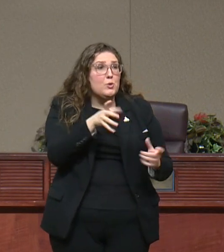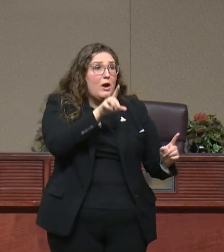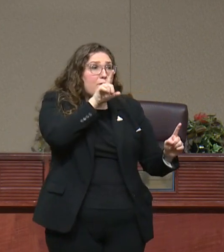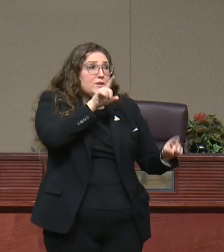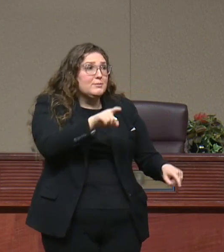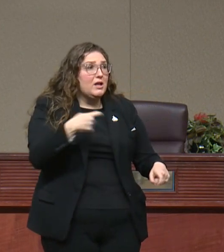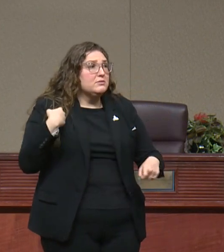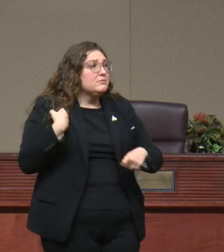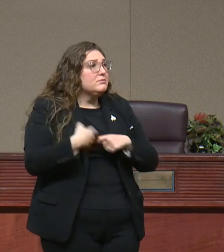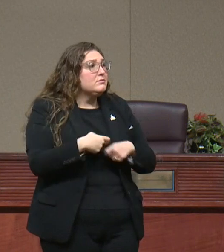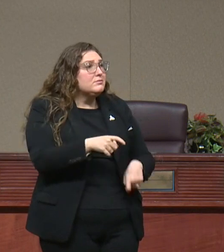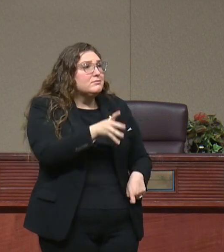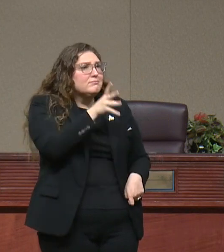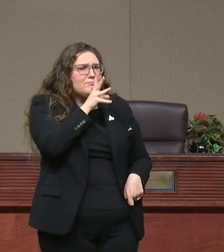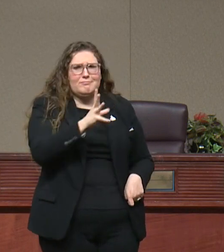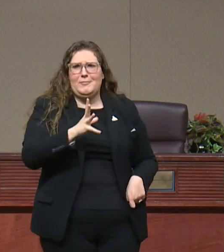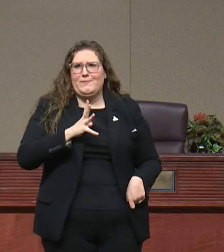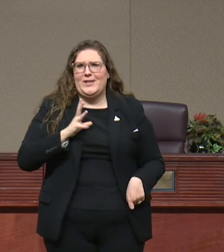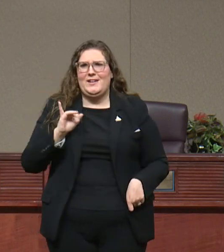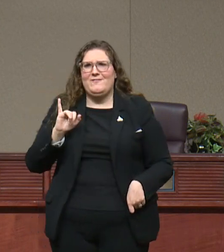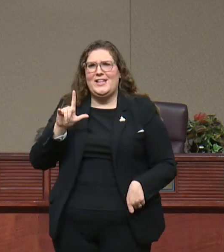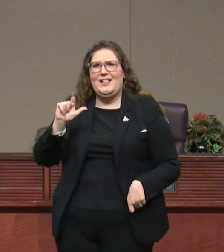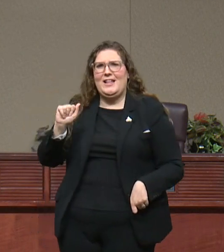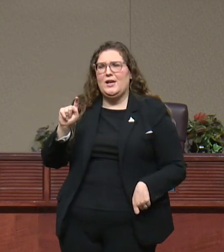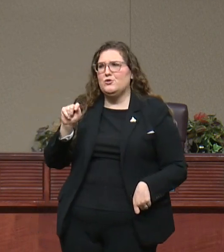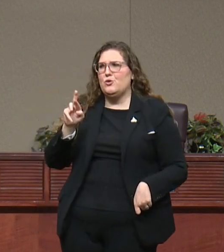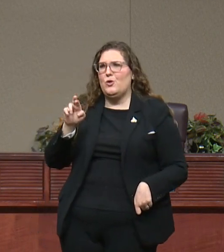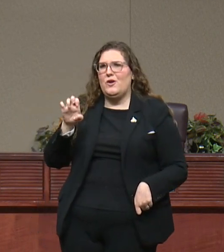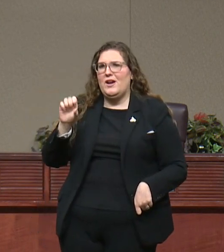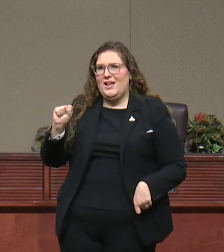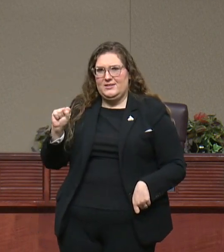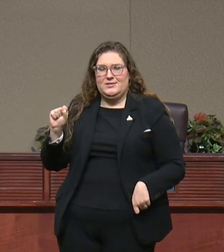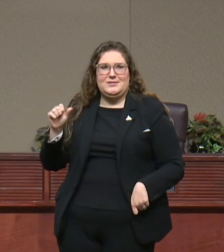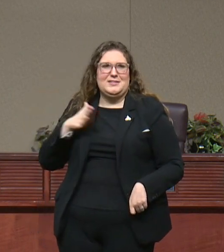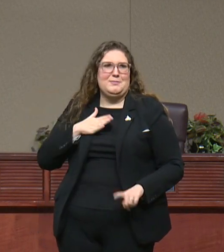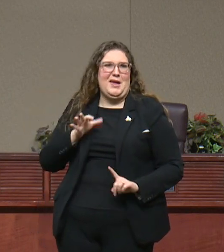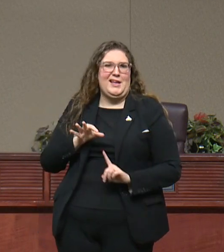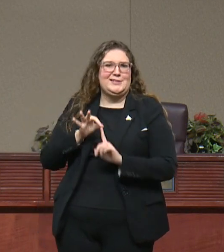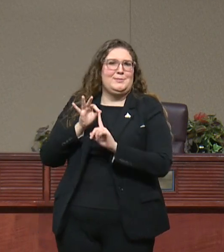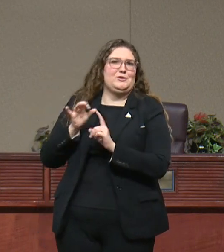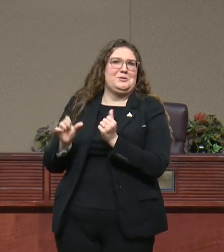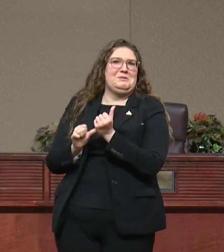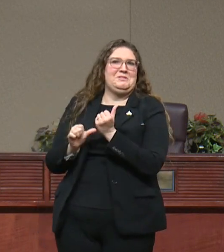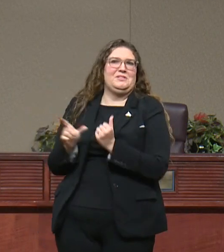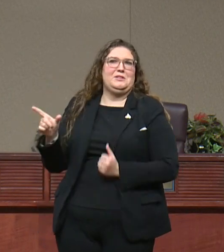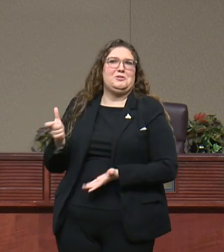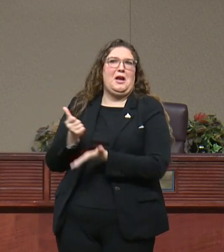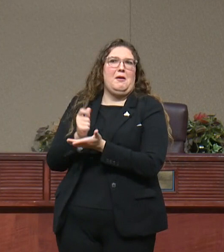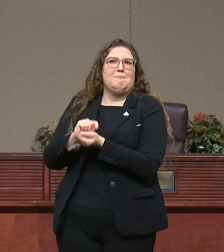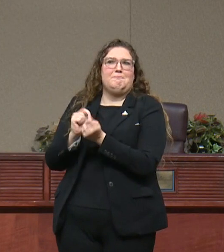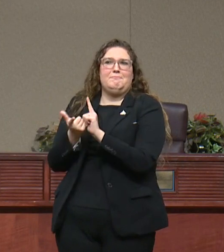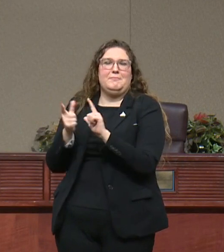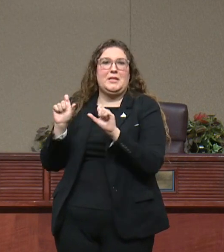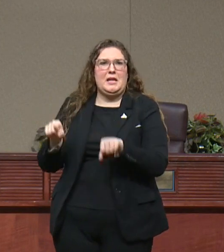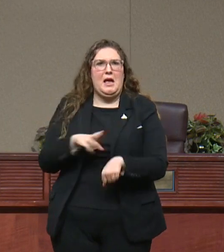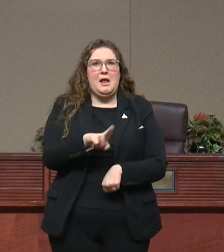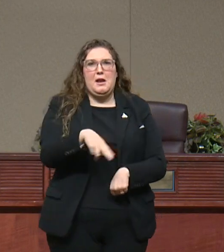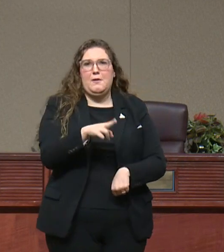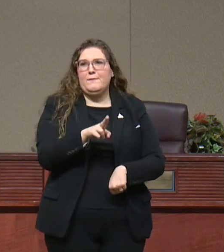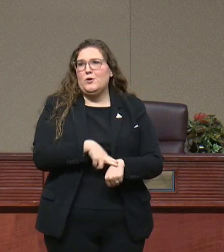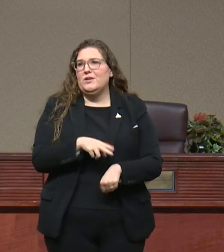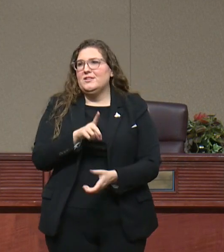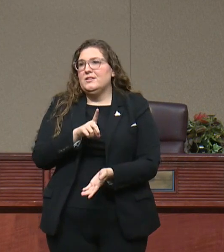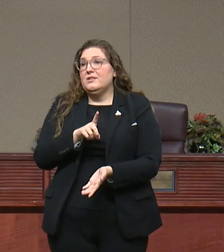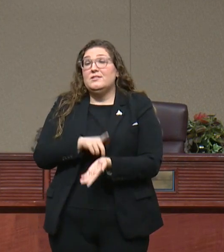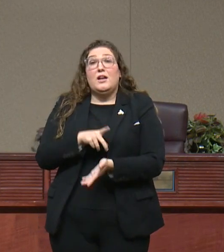we have Ms. Ilia Torres, one of my special assistants who can help translate, and of course Dr. Pino is bilingual